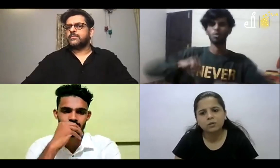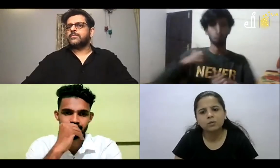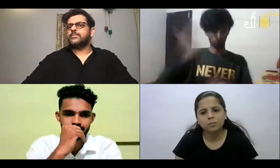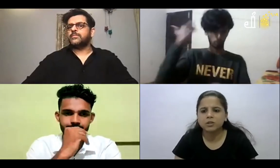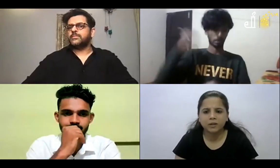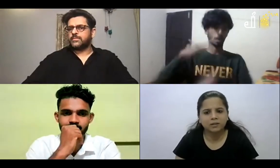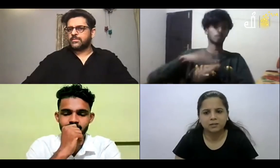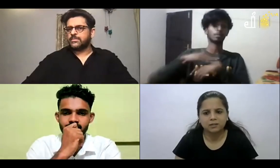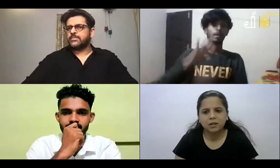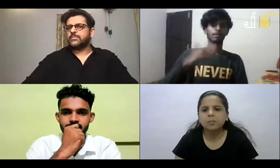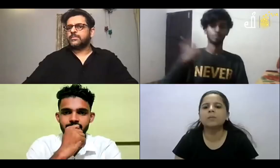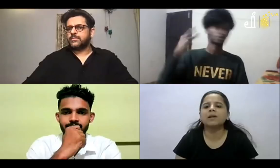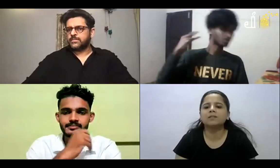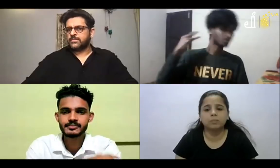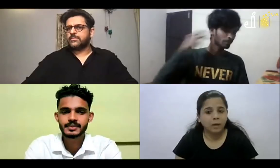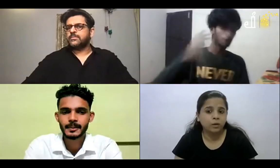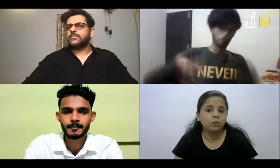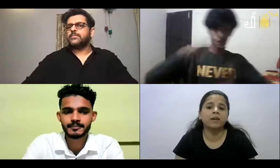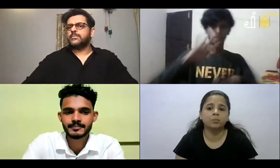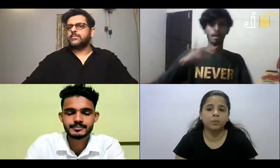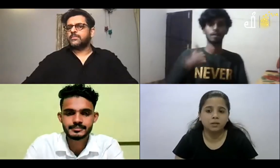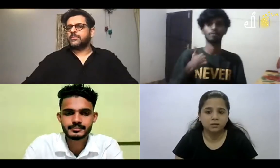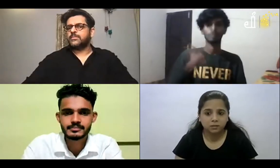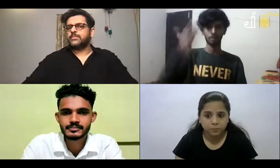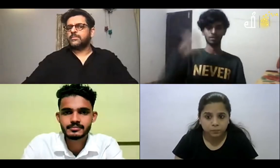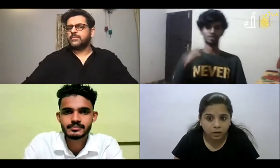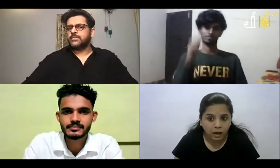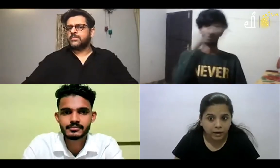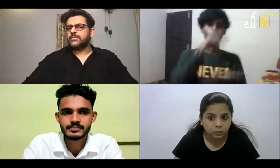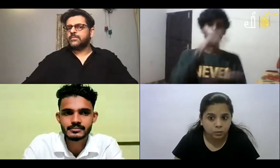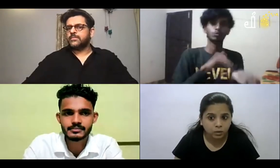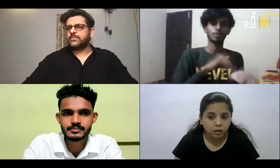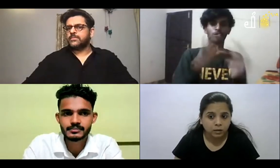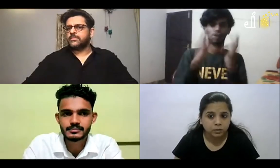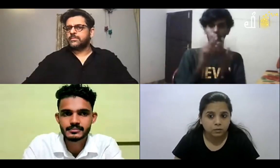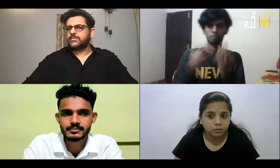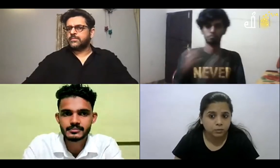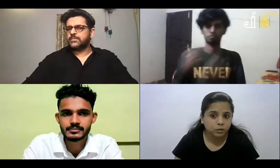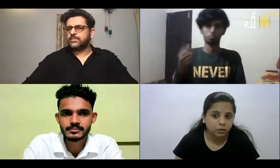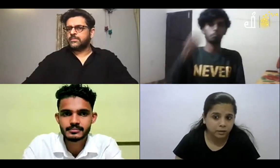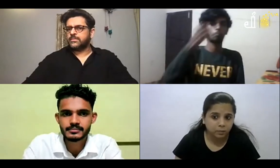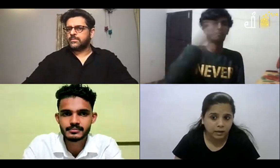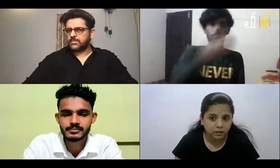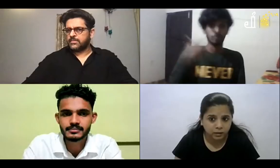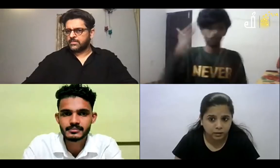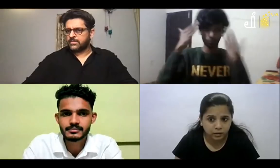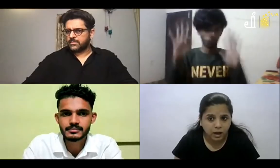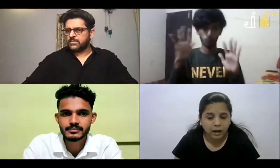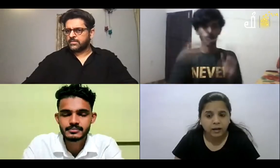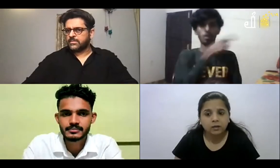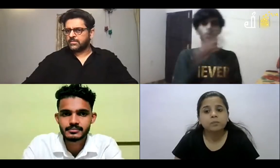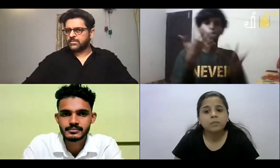we can do much better things. People are, I do have experience. I do use a cochlear implant